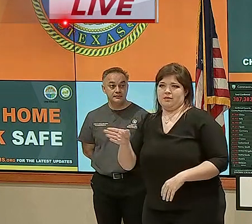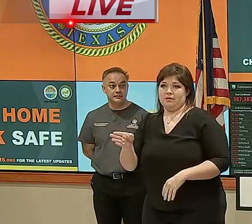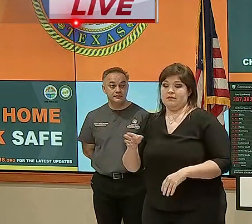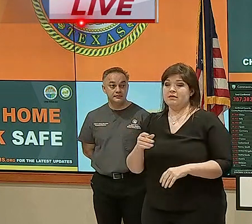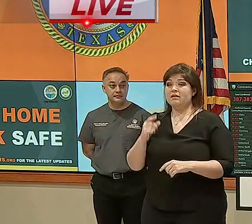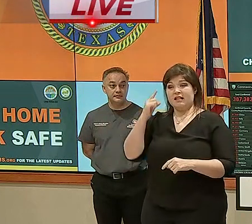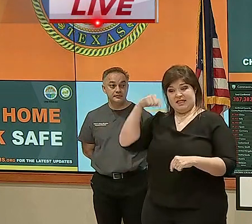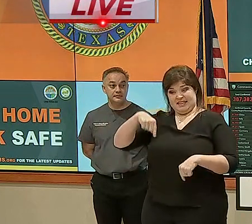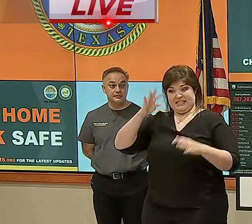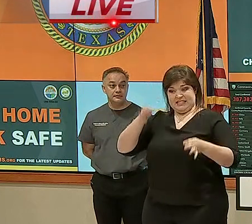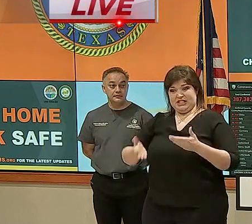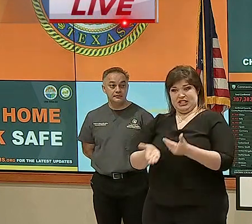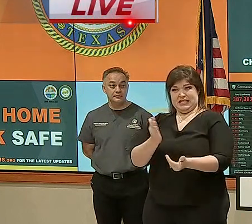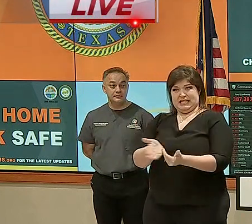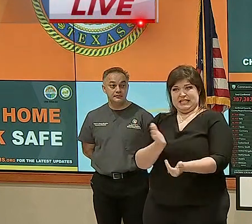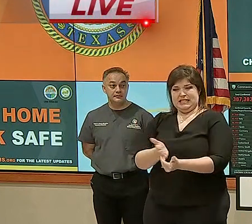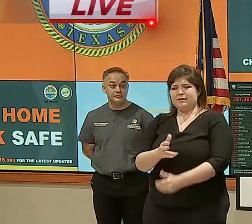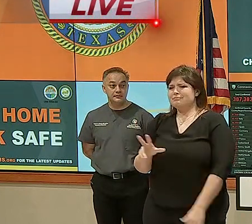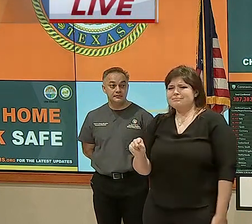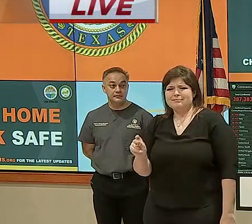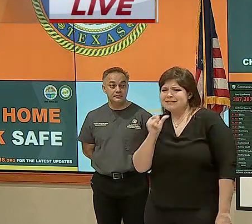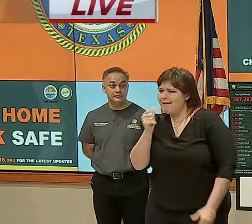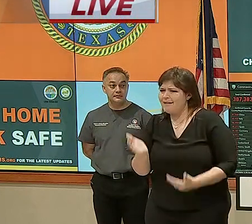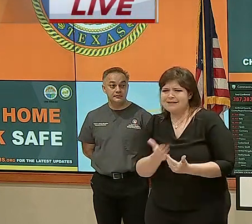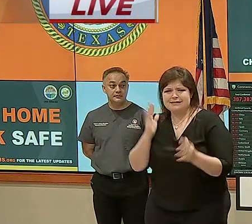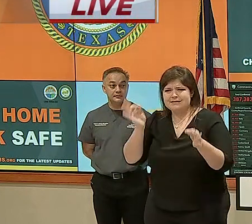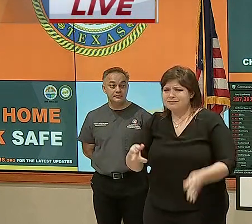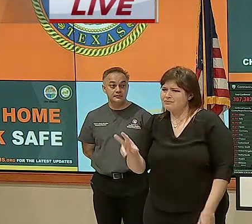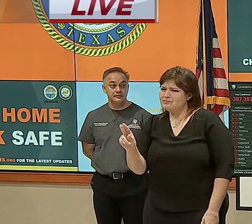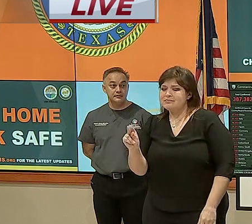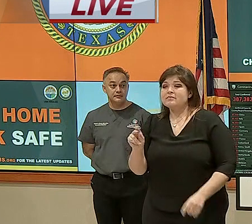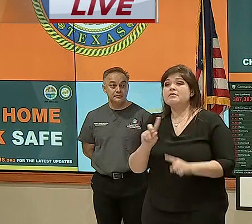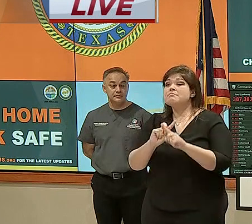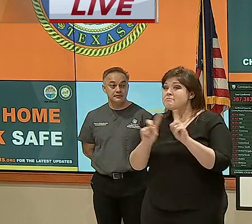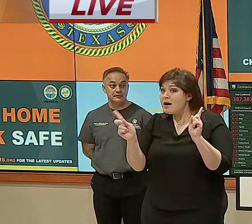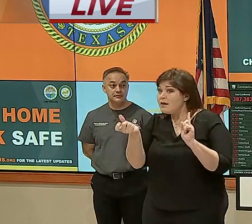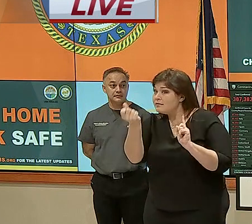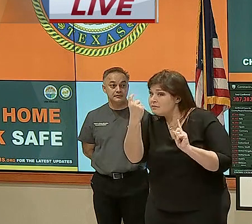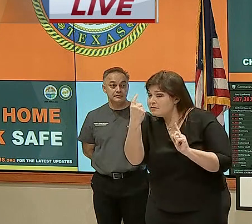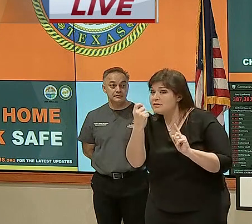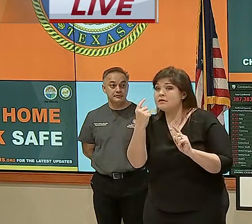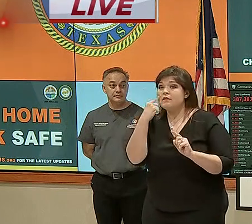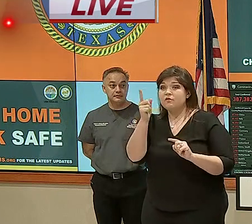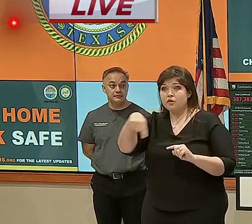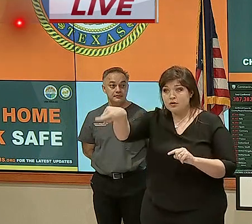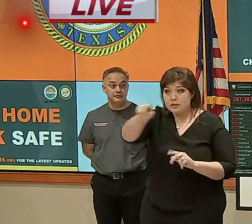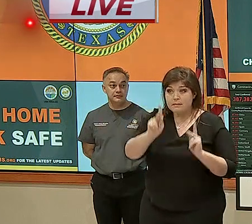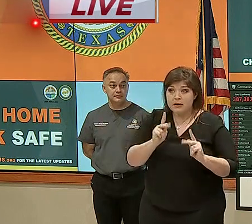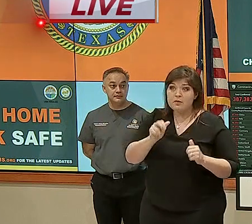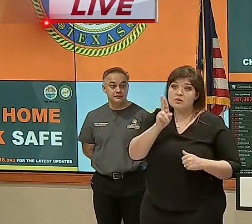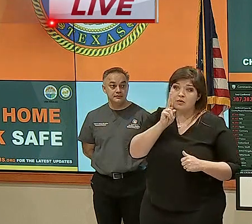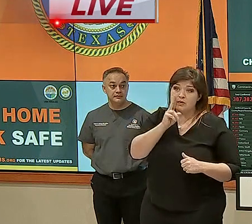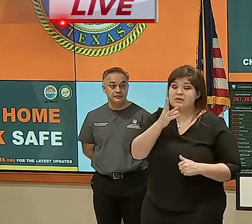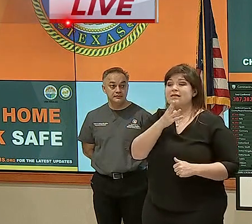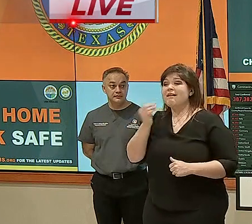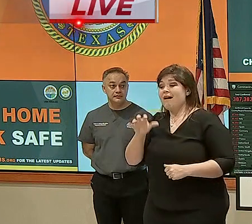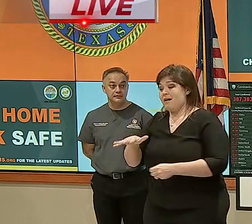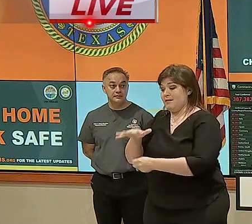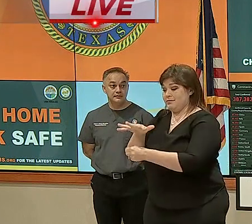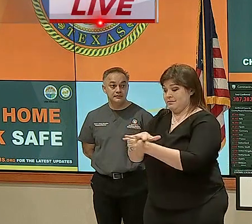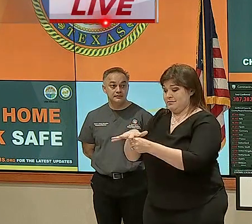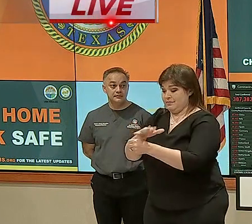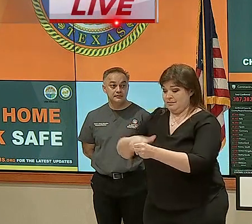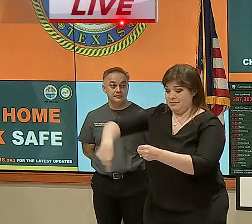No. But is it important for people within our respective regions, for people in Houston and Harris County and